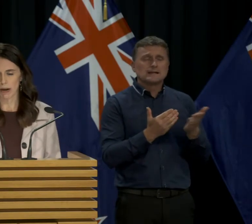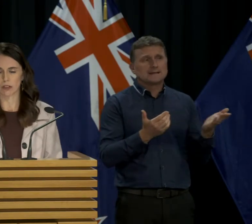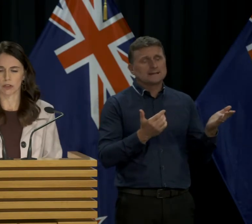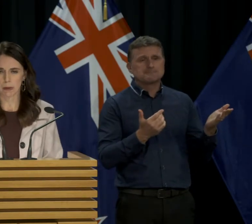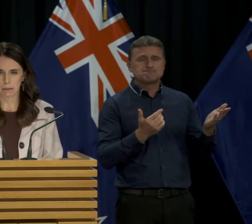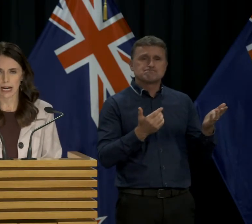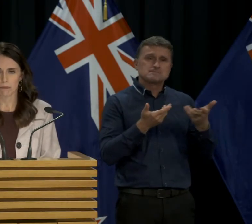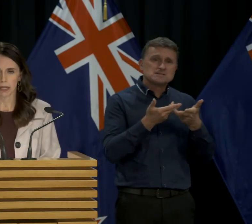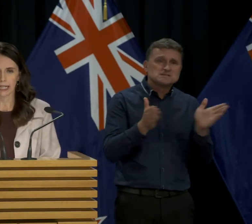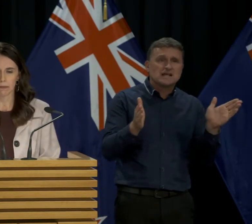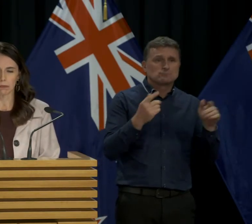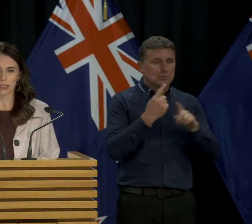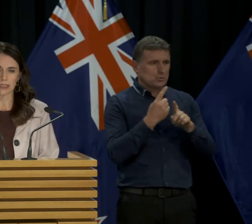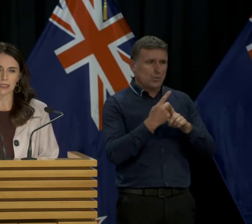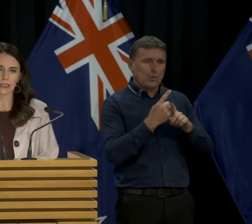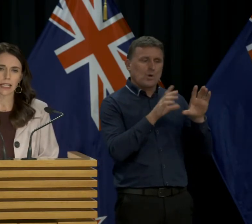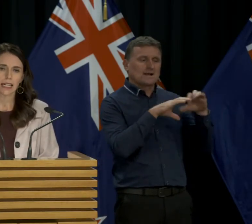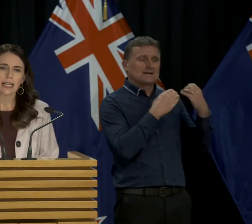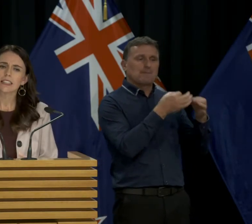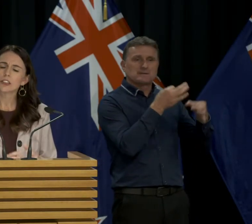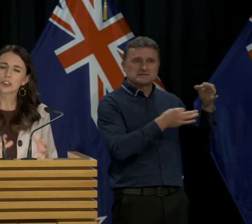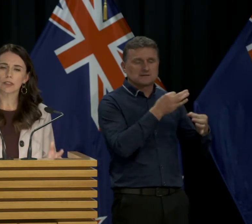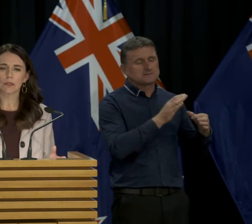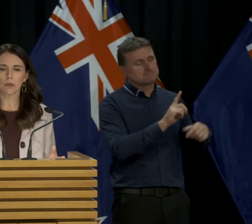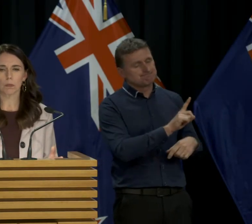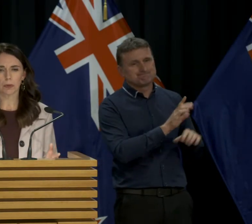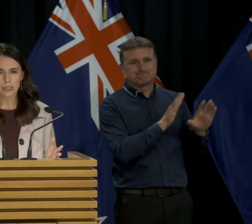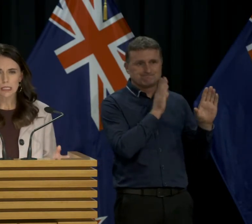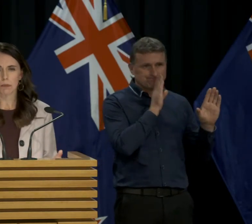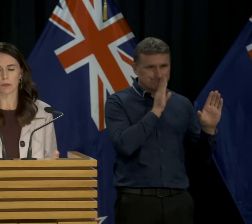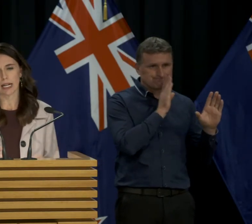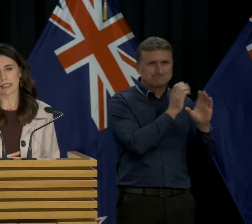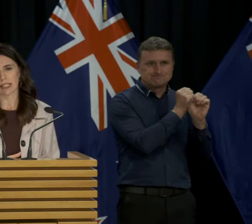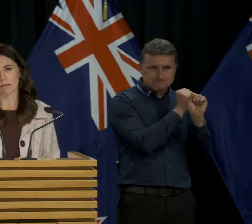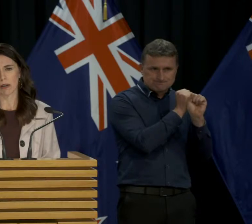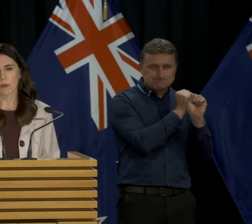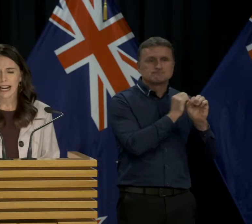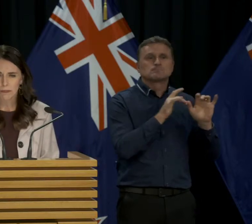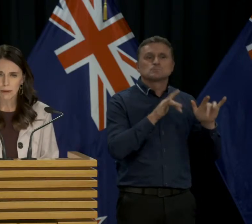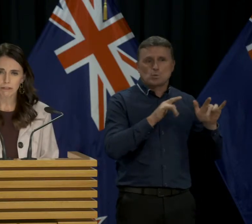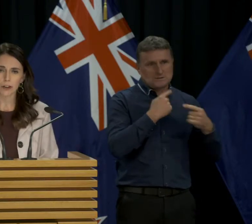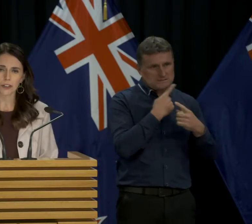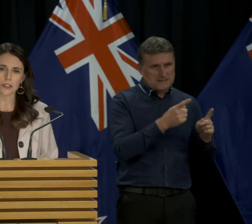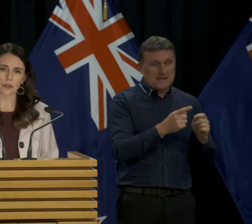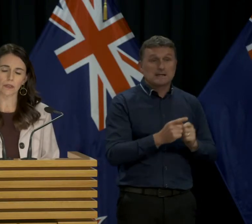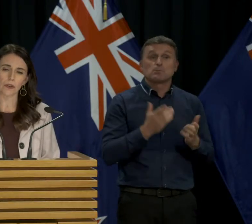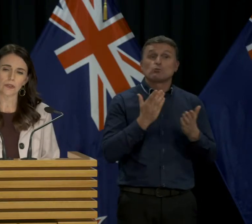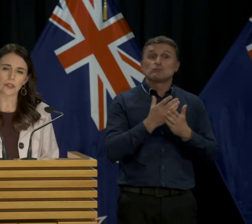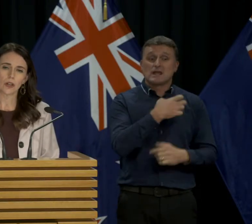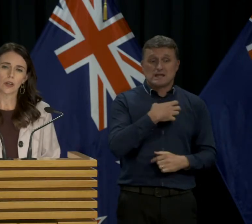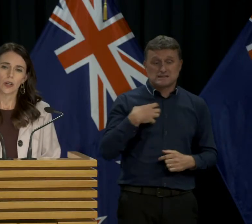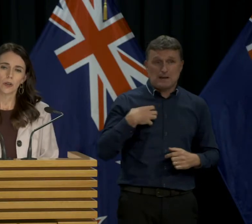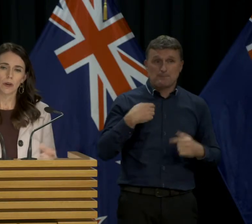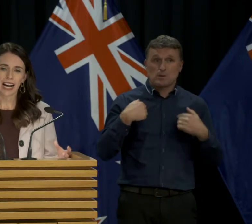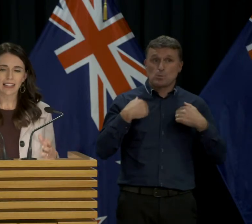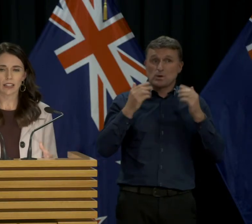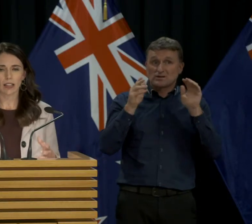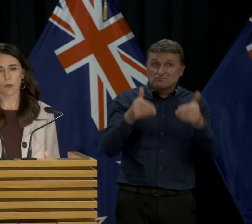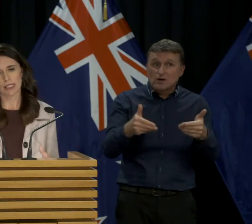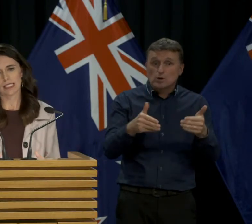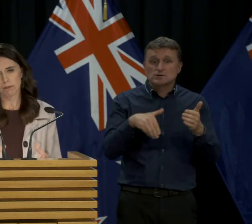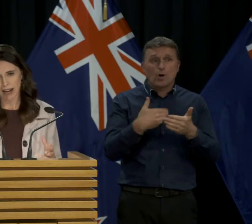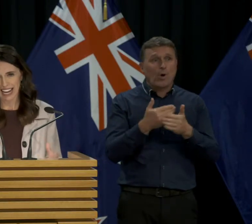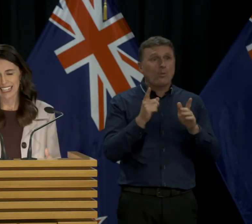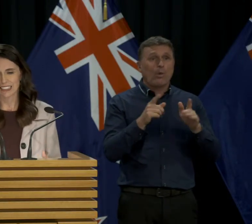may or may not have been made by Cabinet ministers, as a general principle as a government, we have been focused on those who are